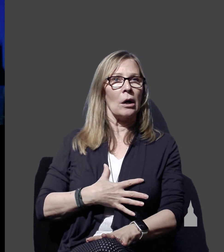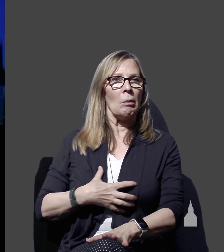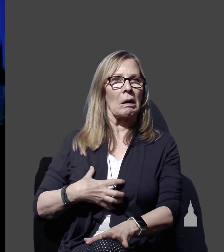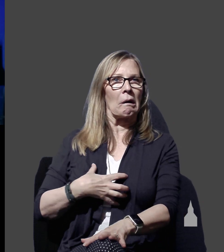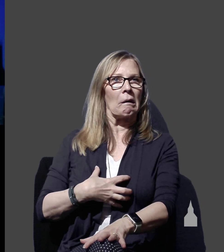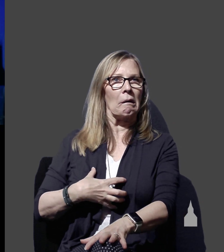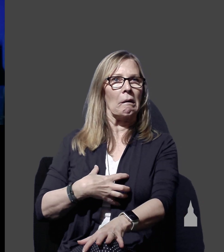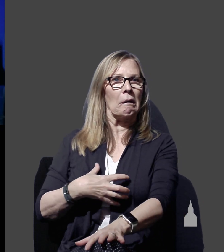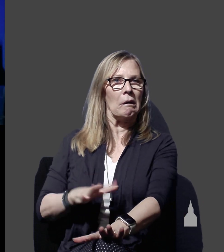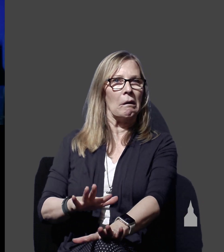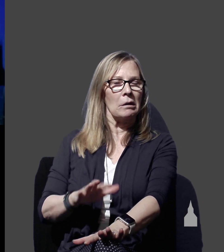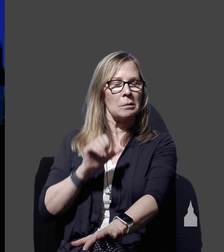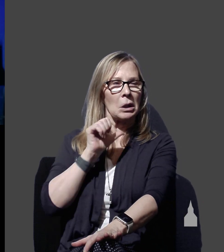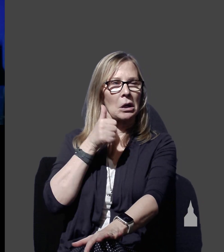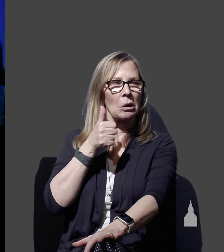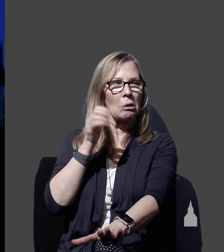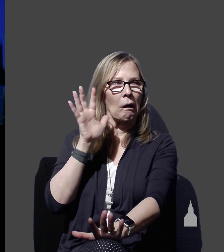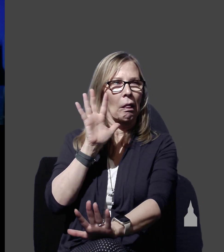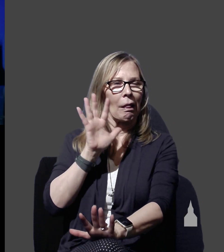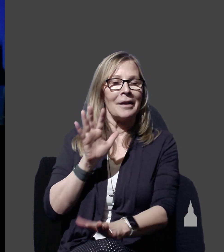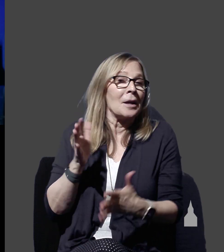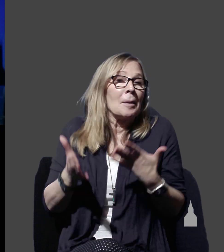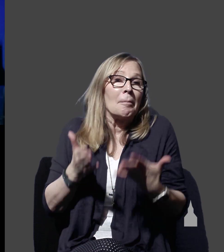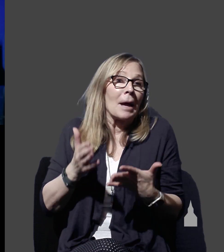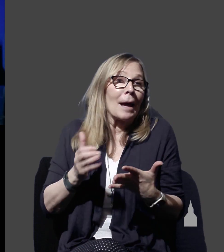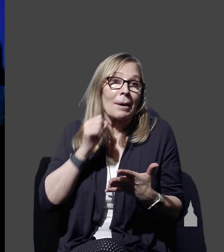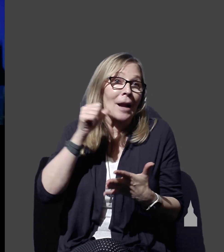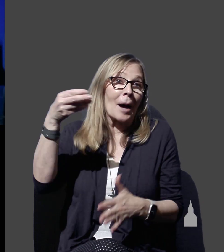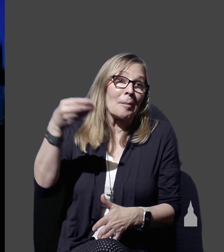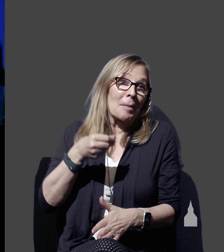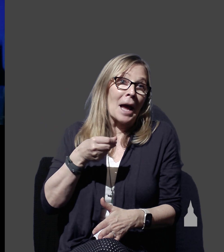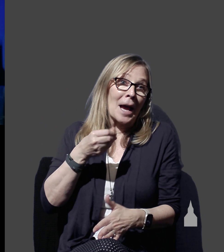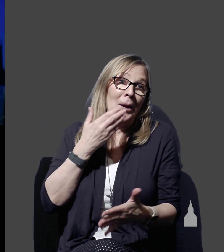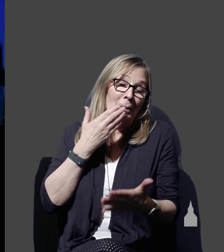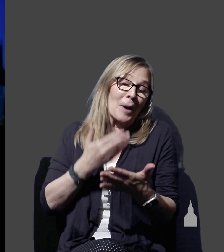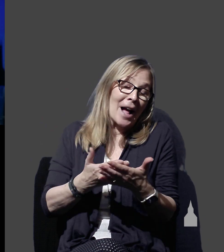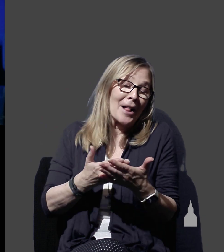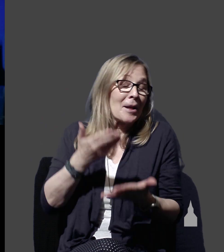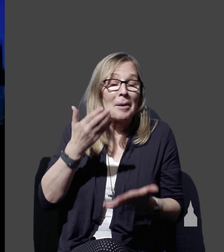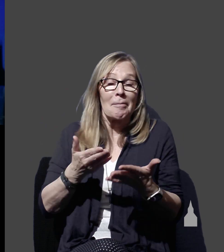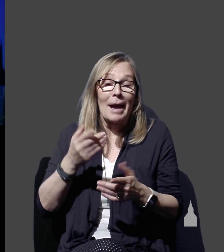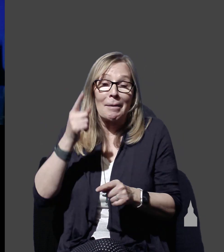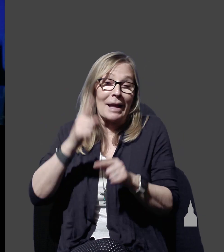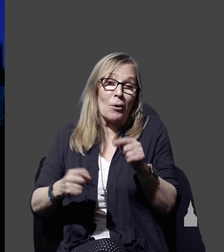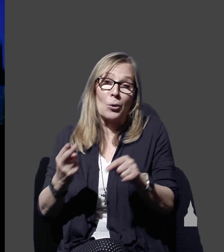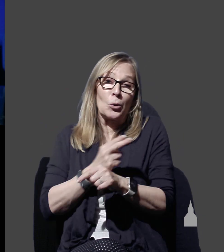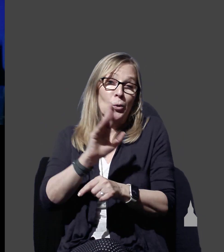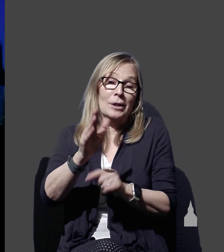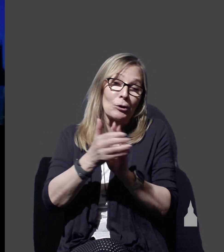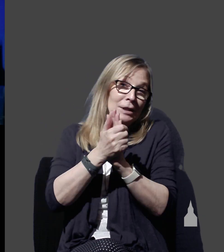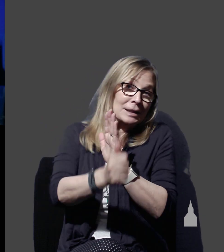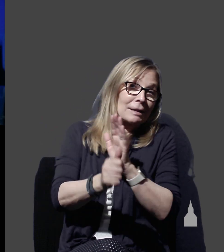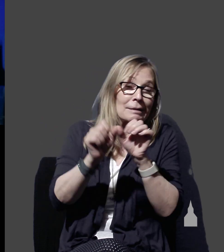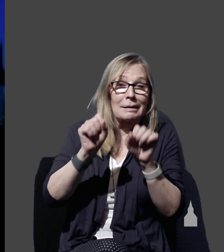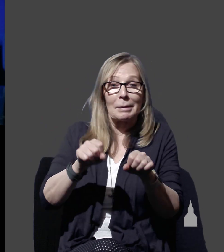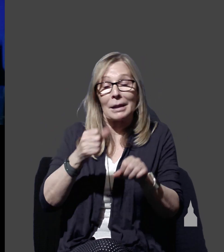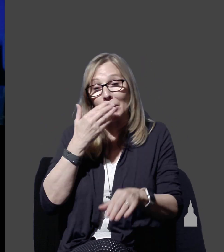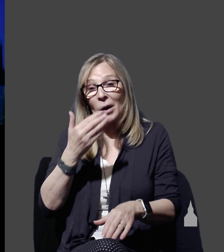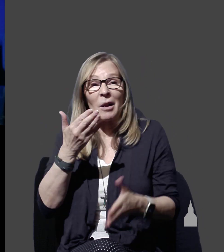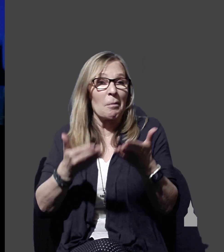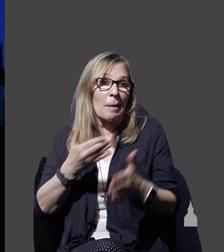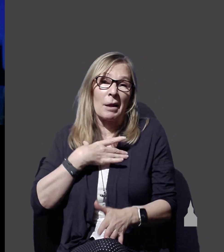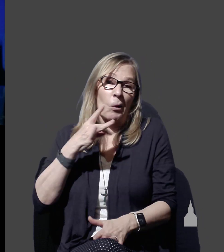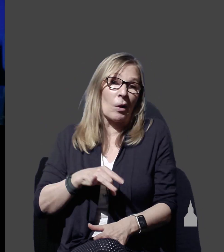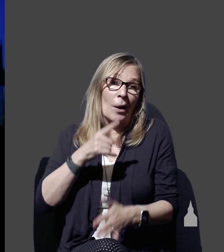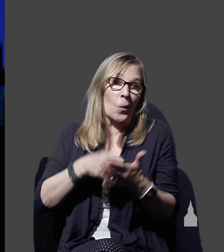their work isn't that way. Perhaps they aren't compensated well, or they don't get to use their skills and abilities, or perhaps they just don't like what